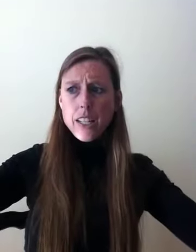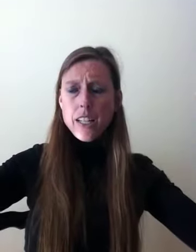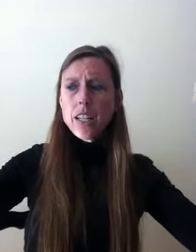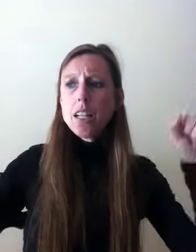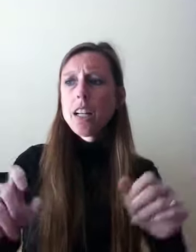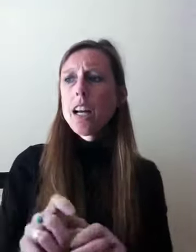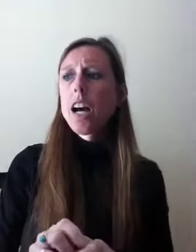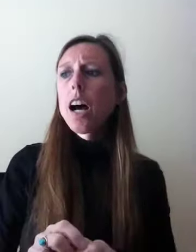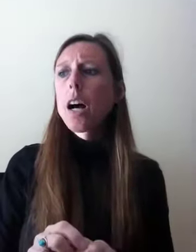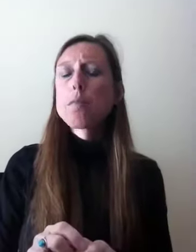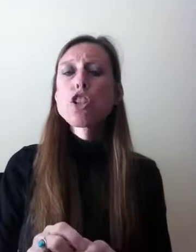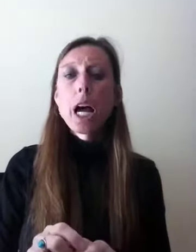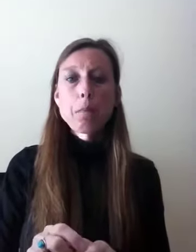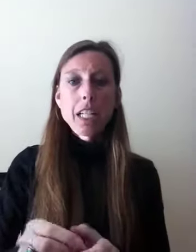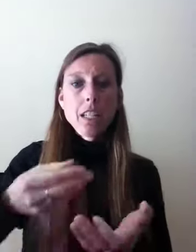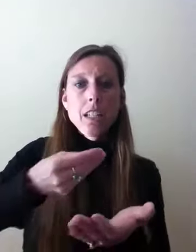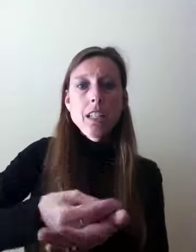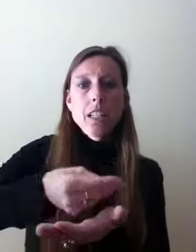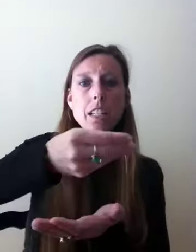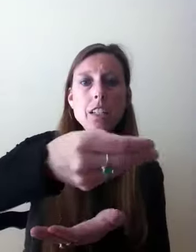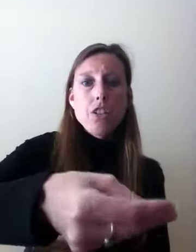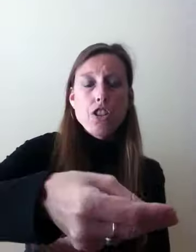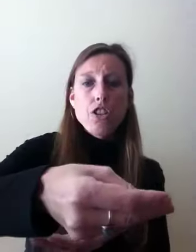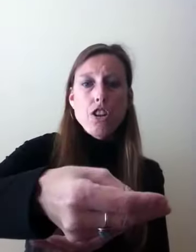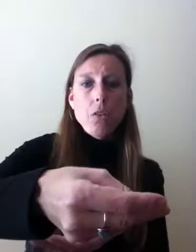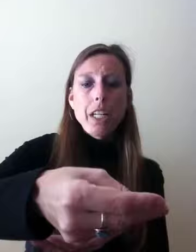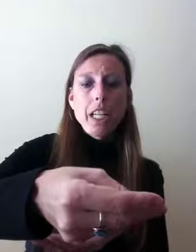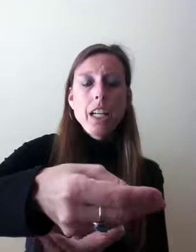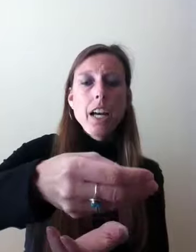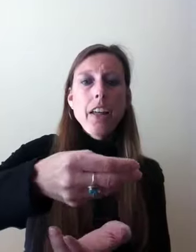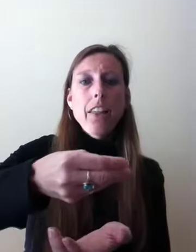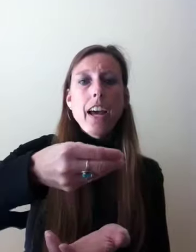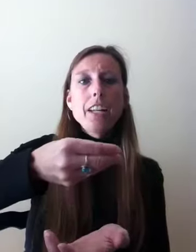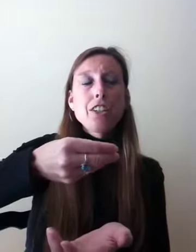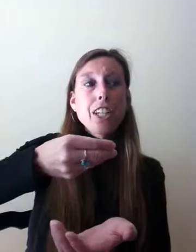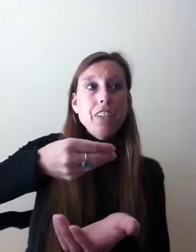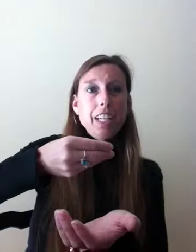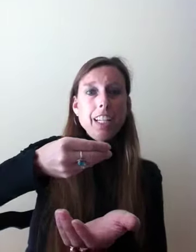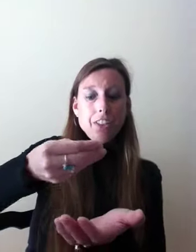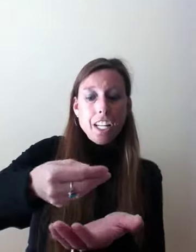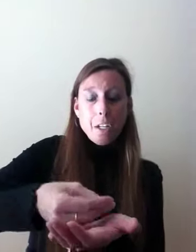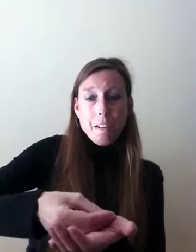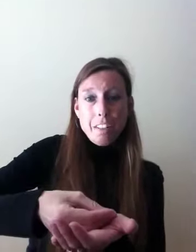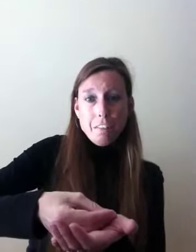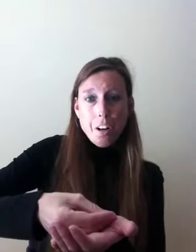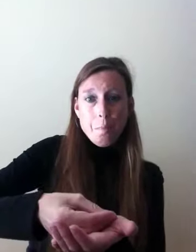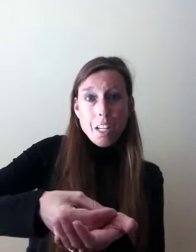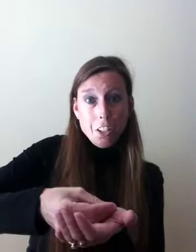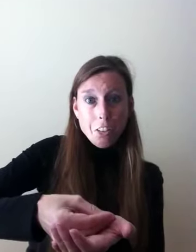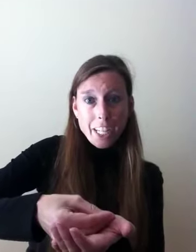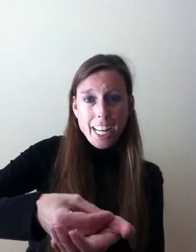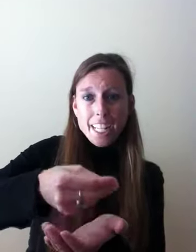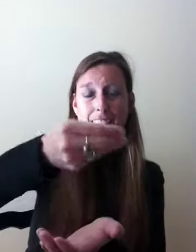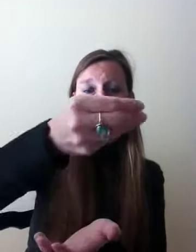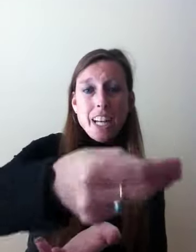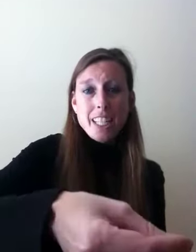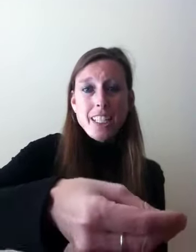exercising. Shopping is just showing that you're taking money from your hand and you're handing it